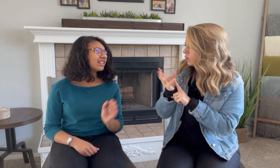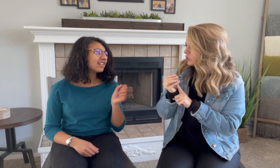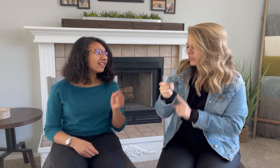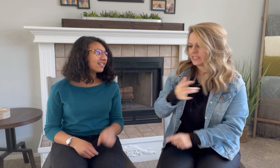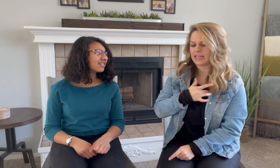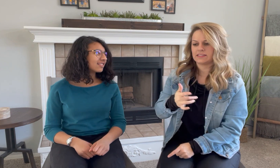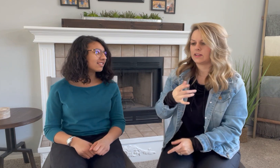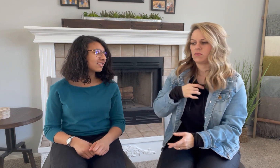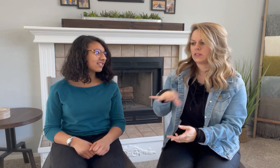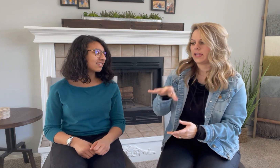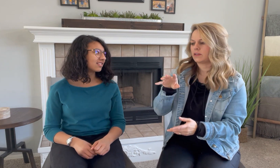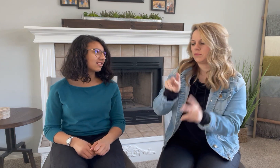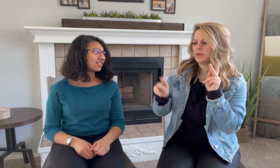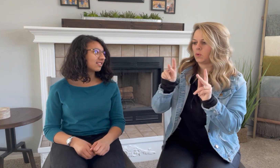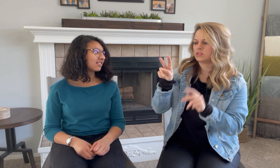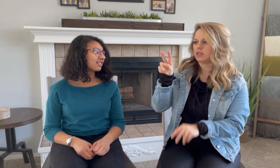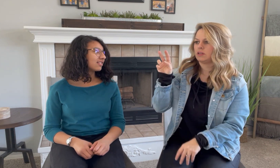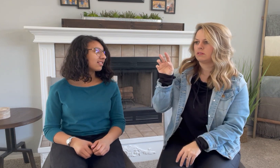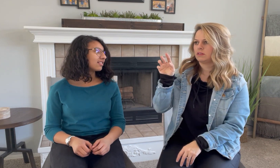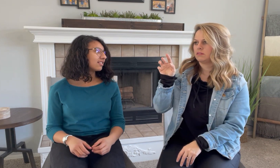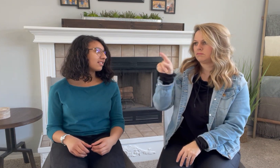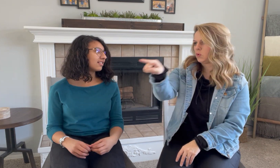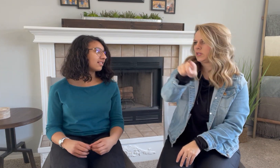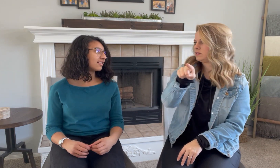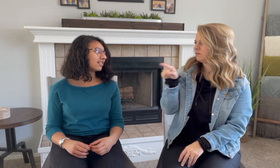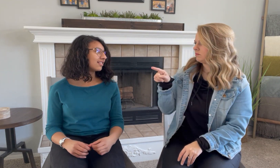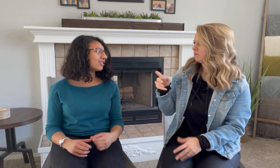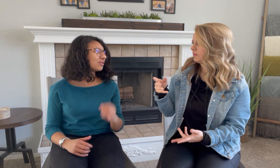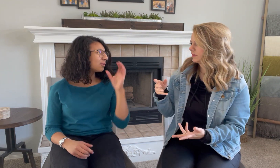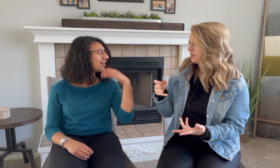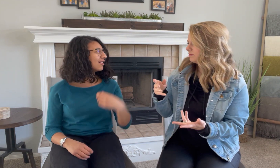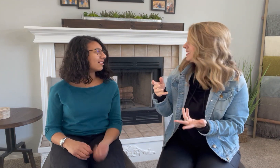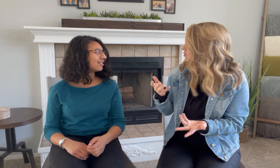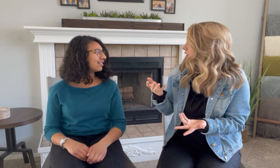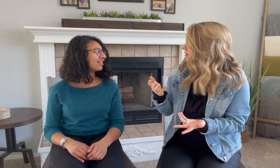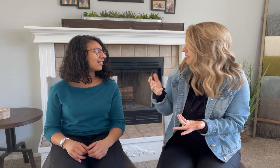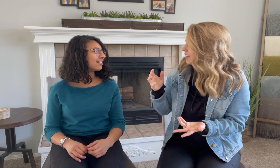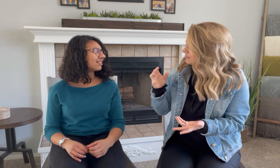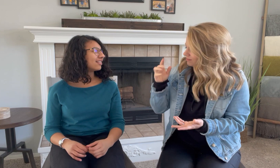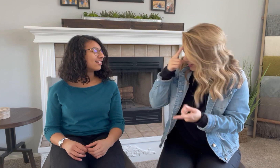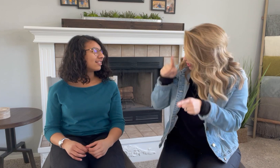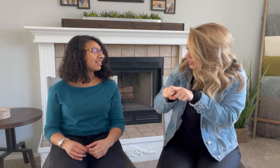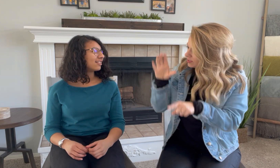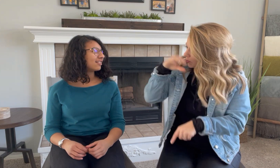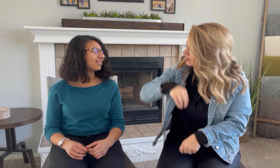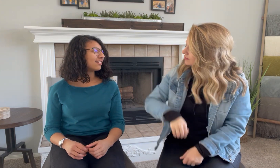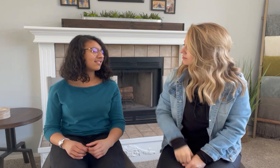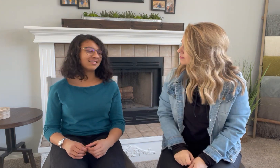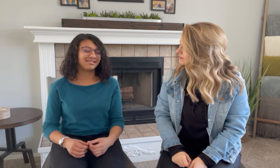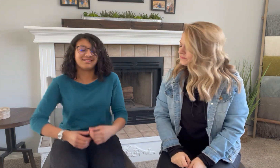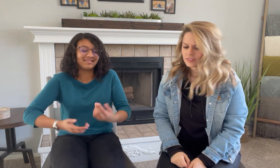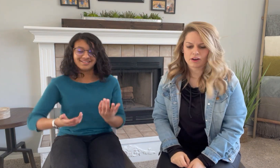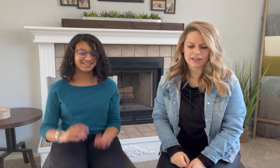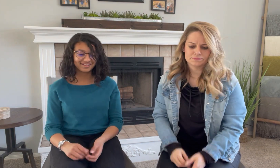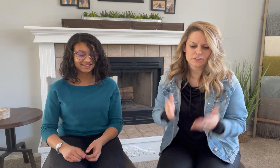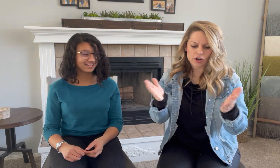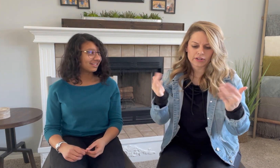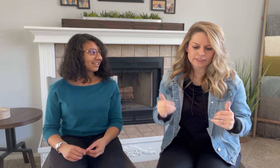culture. They don't like people to point at them. It's weird. Yeah, I agree. It's weird. All right, our next